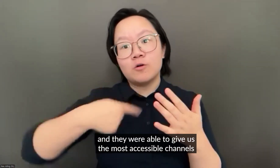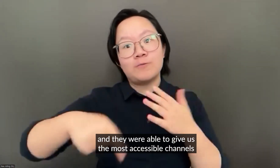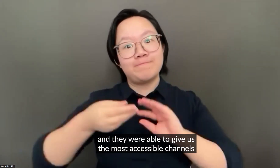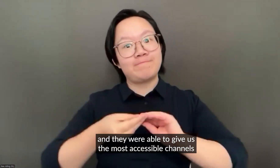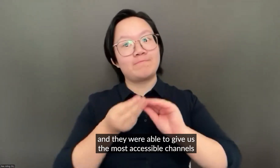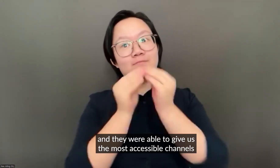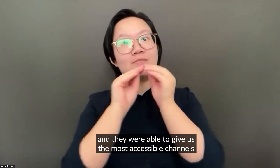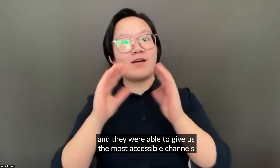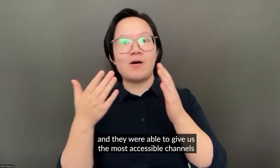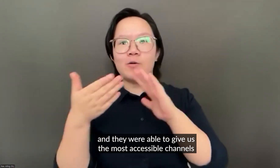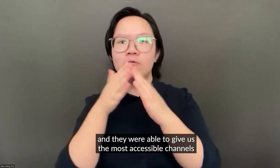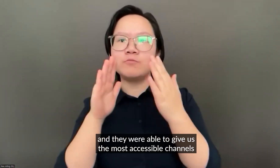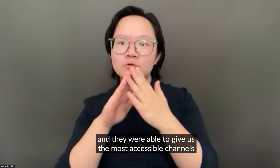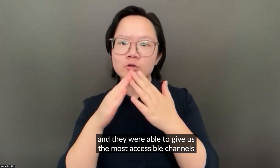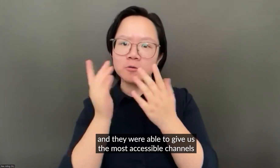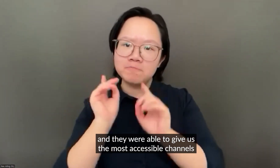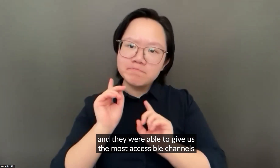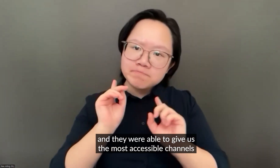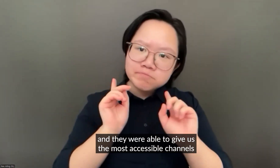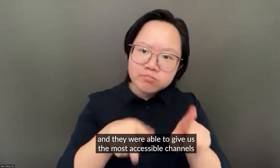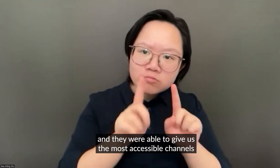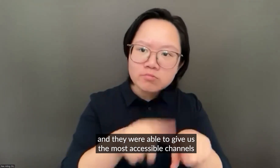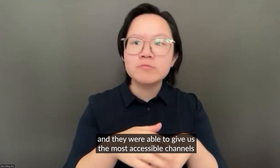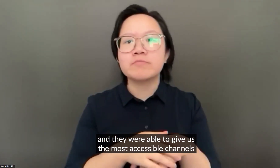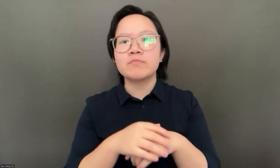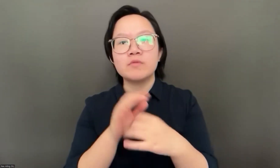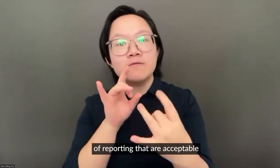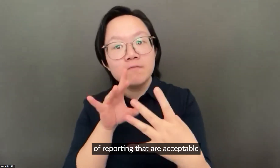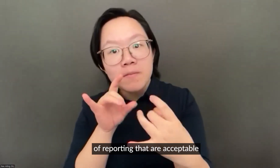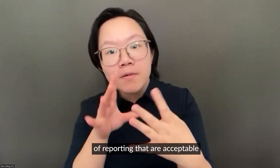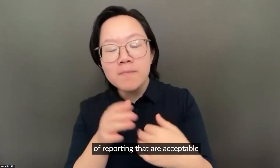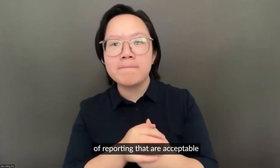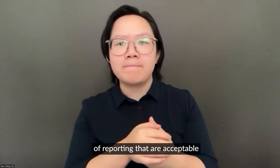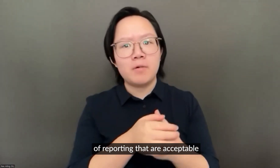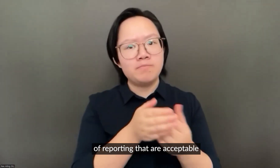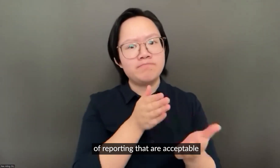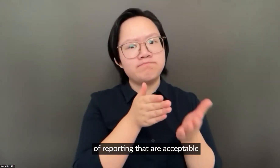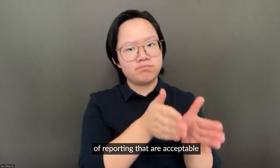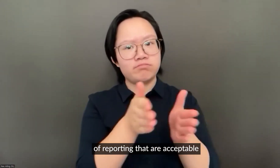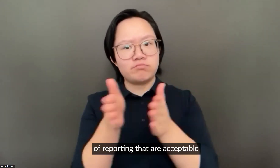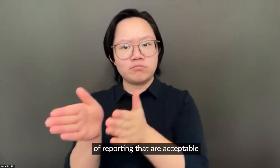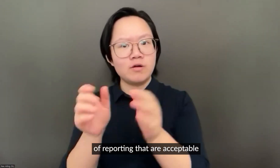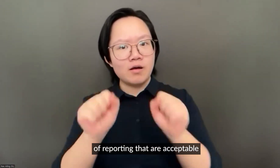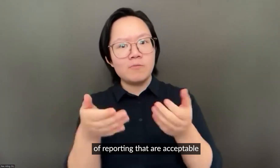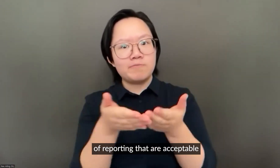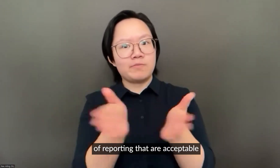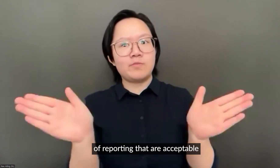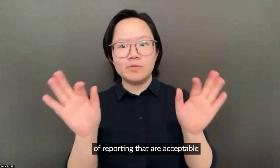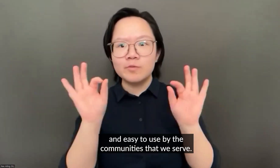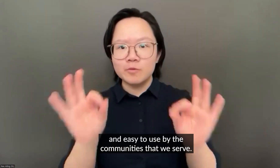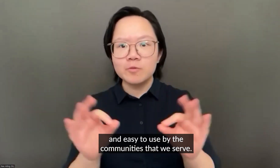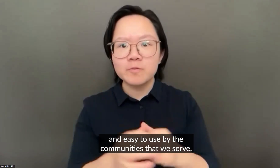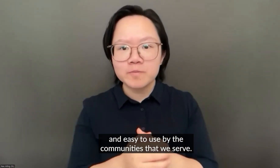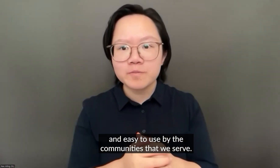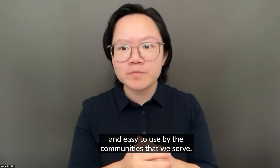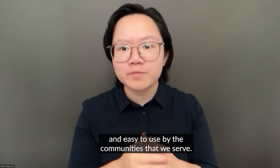to give us the most accessible channels of reporting that are acceptable